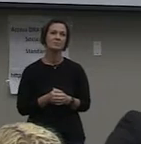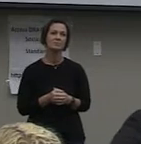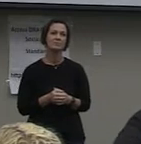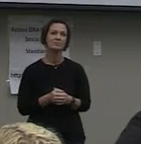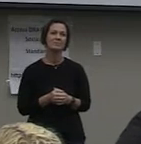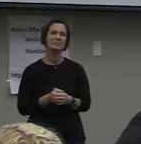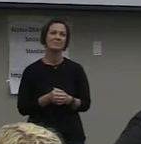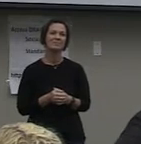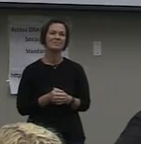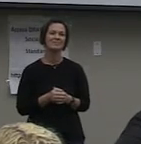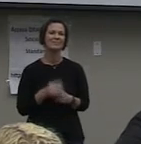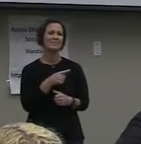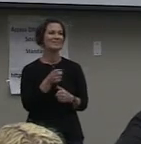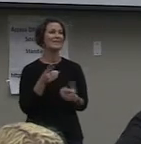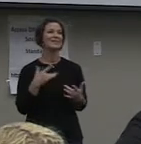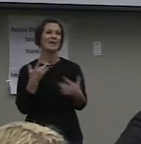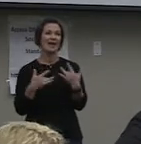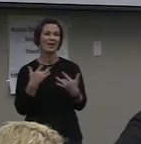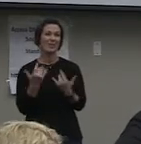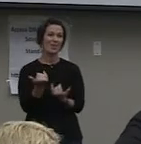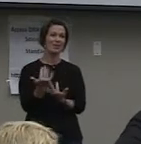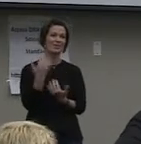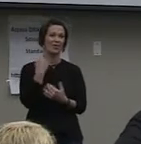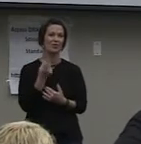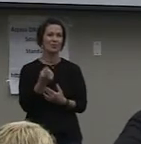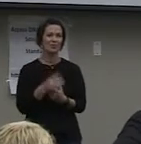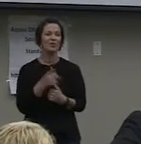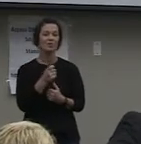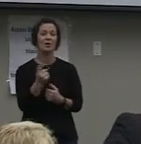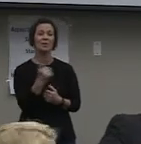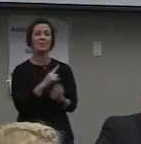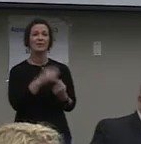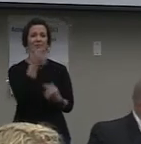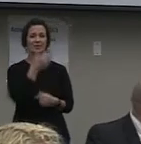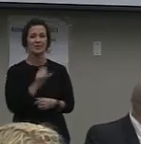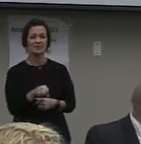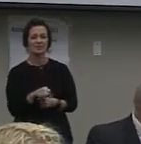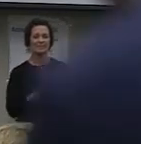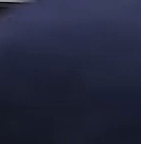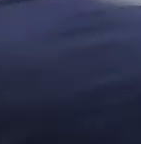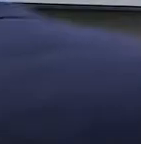They are excited waiting for us. You can go up front or you can be on the way.